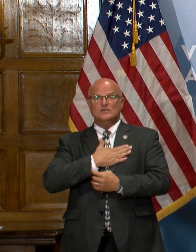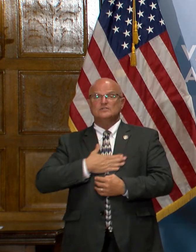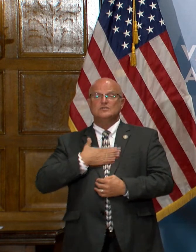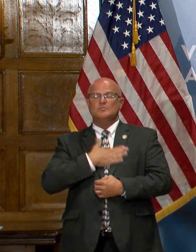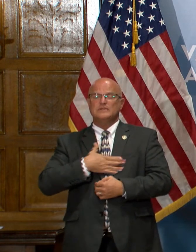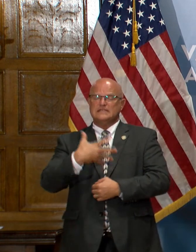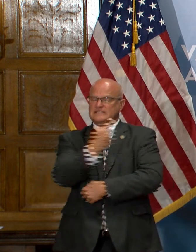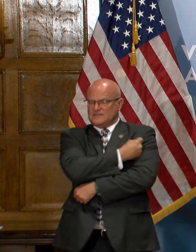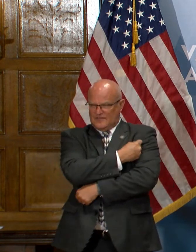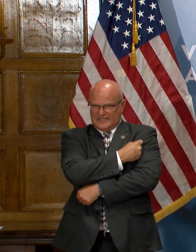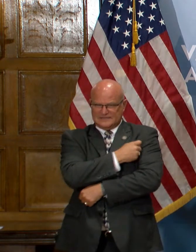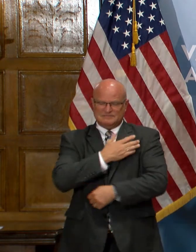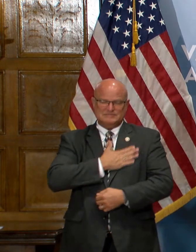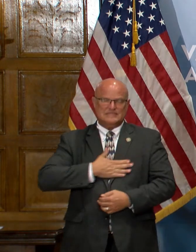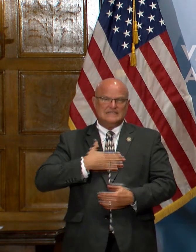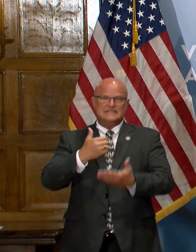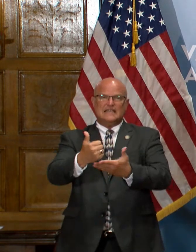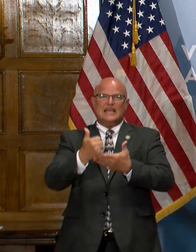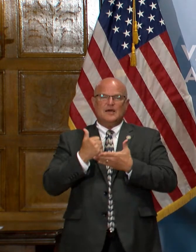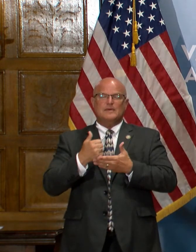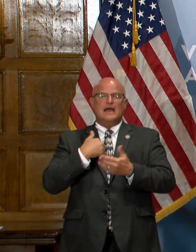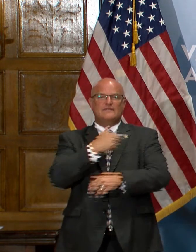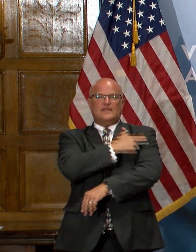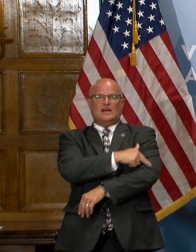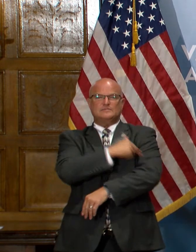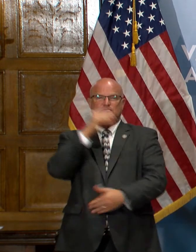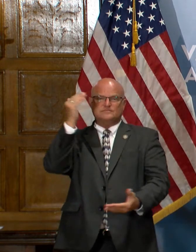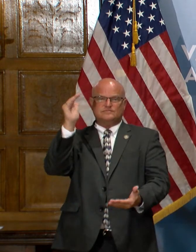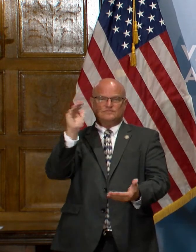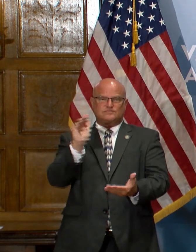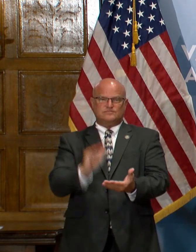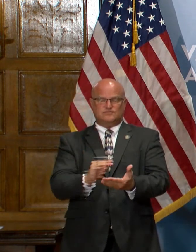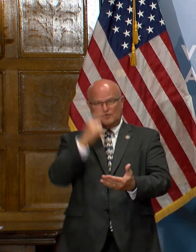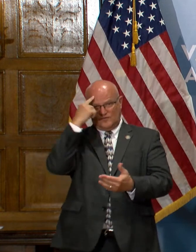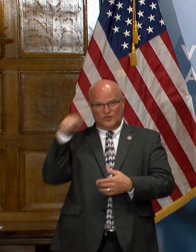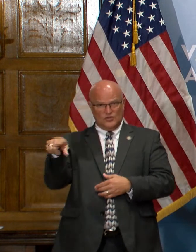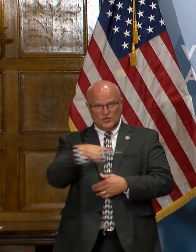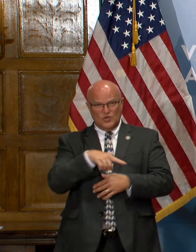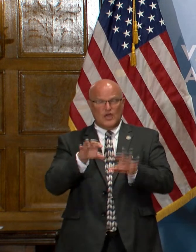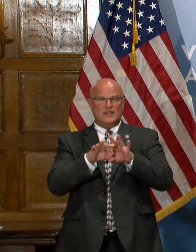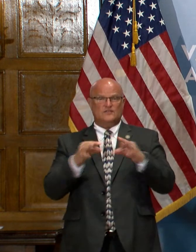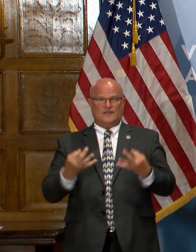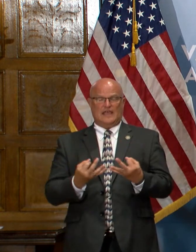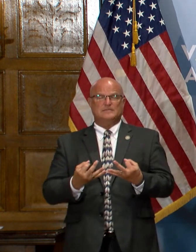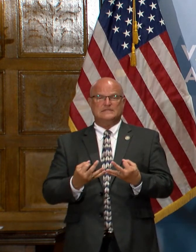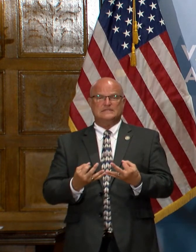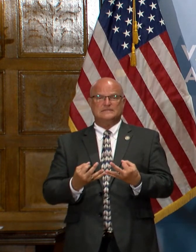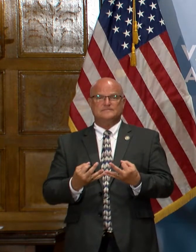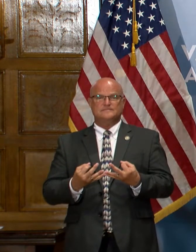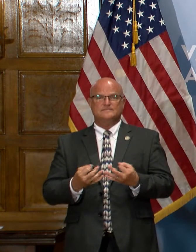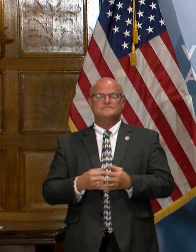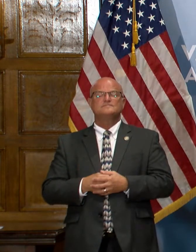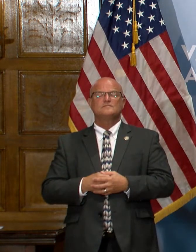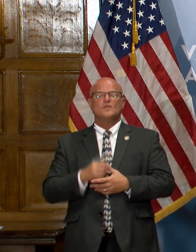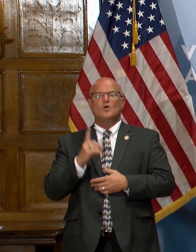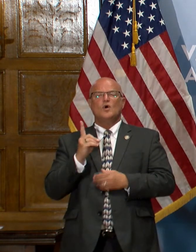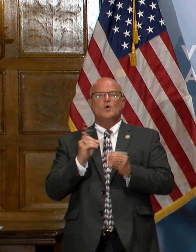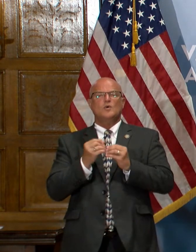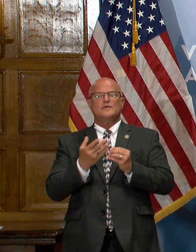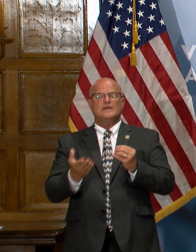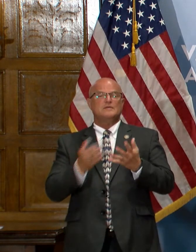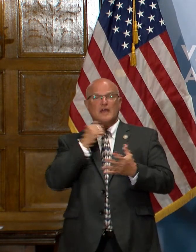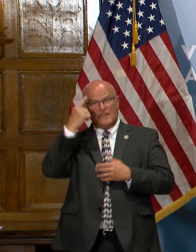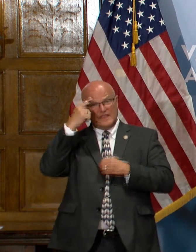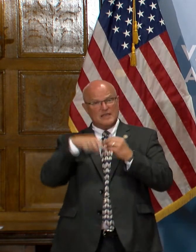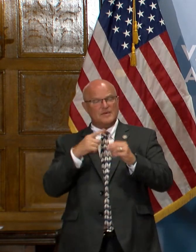your vaccine and help us bring these hospitalizations down for you and for your families. I'll mention one other thing that you may